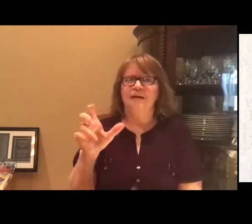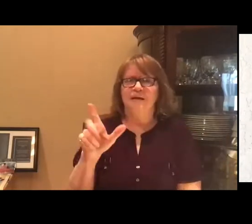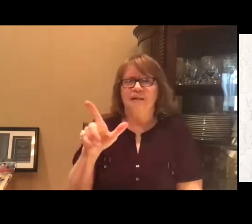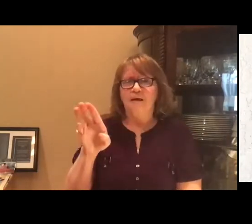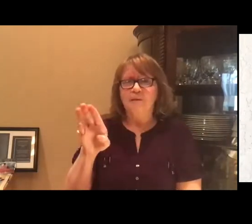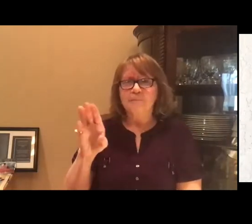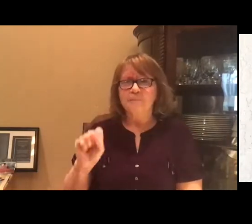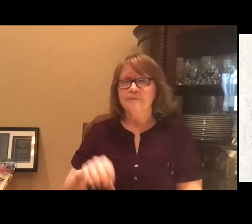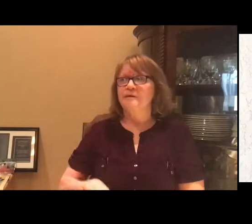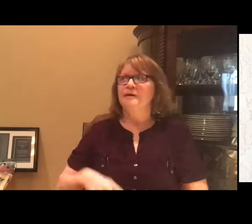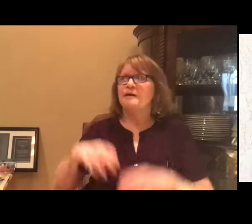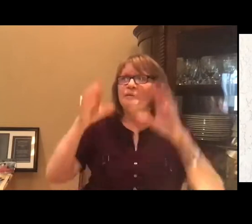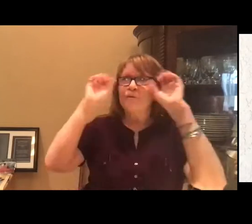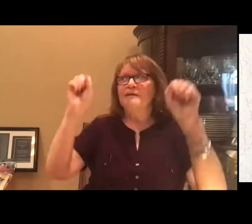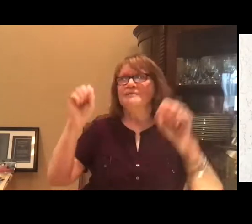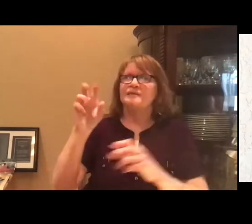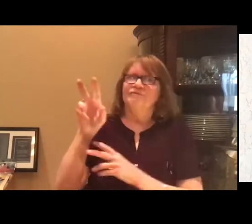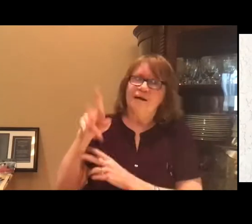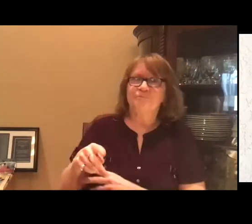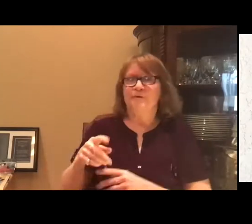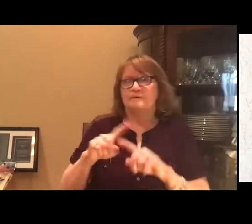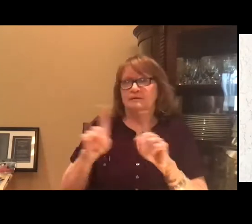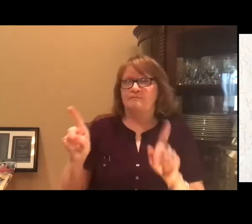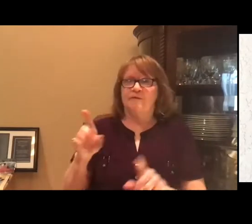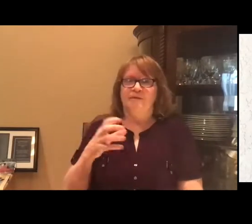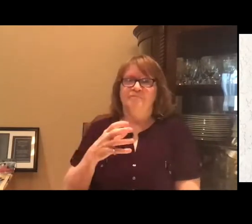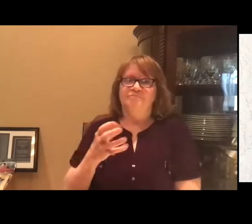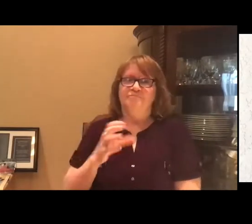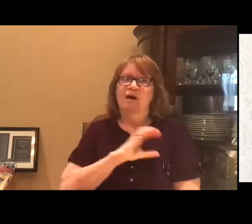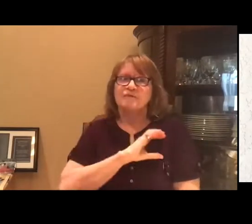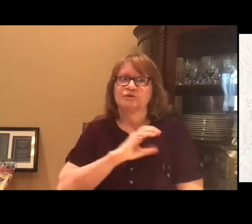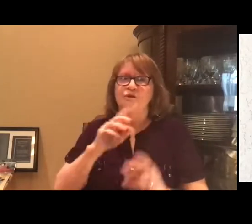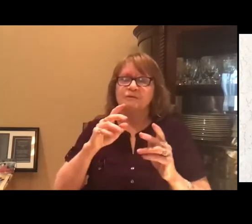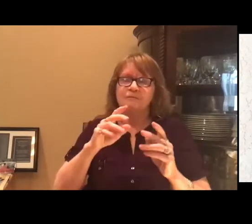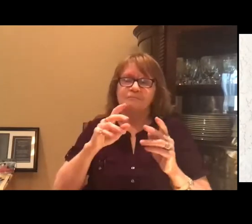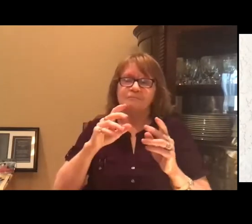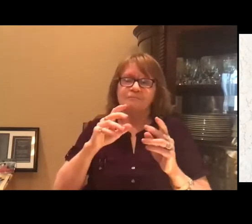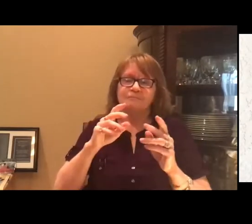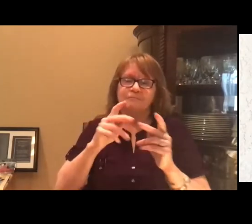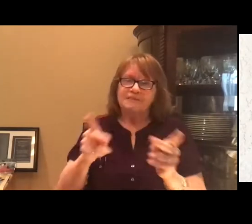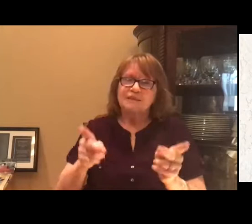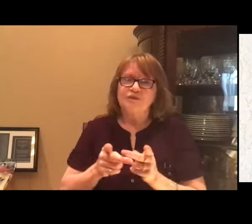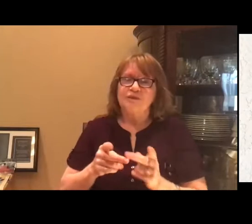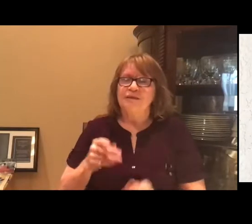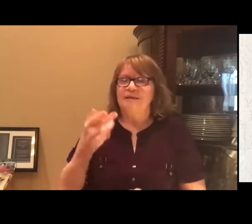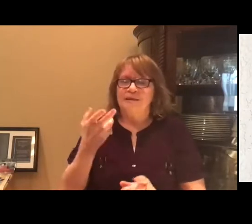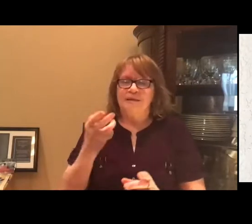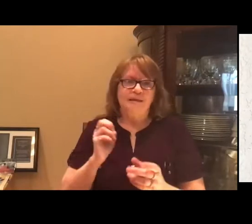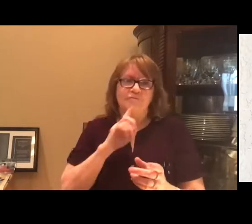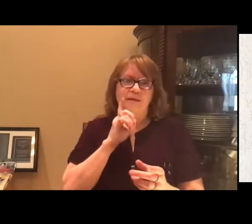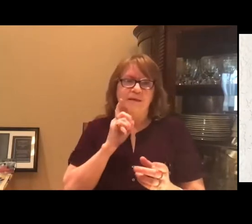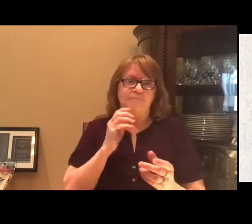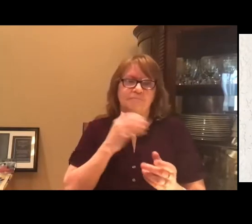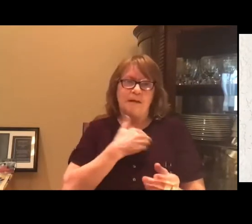president, held officers' positions in different clubs that he belonged to and had membership